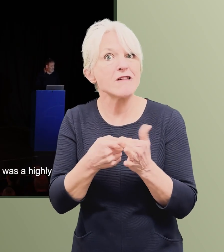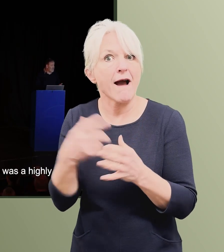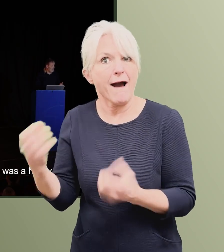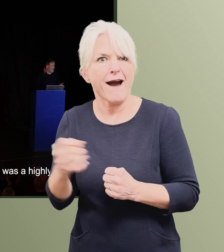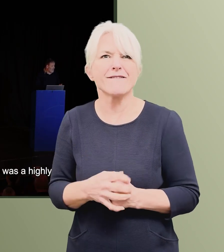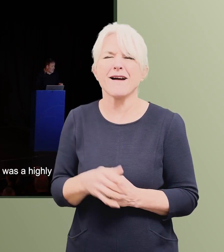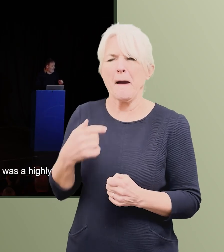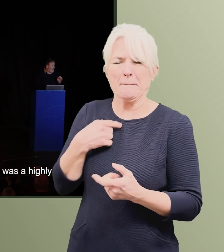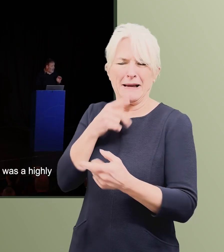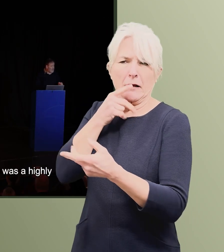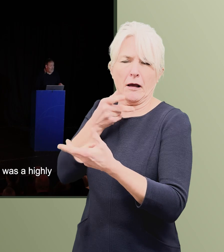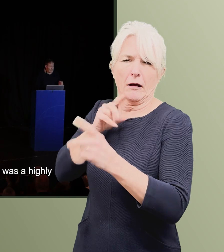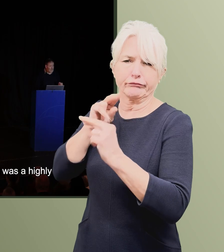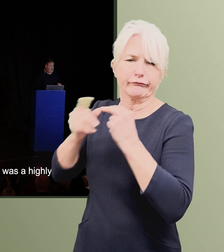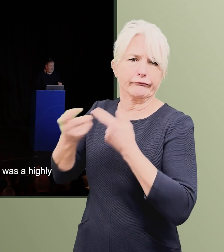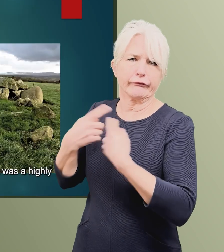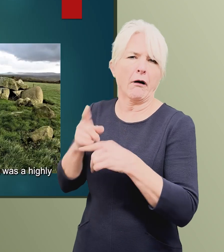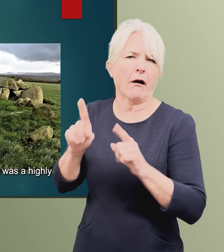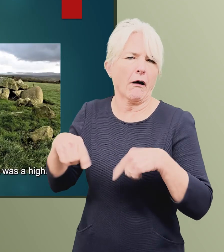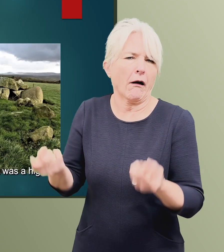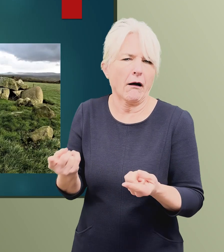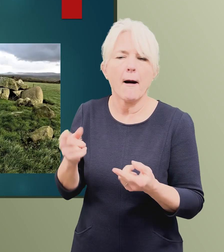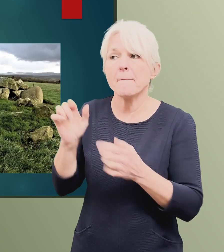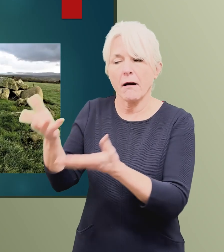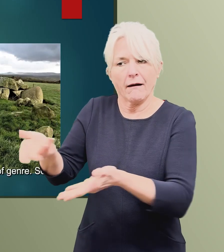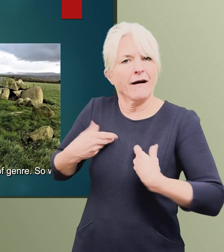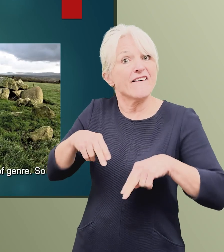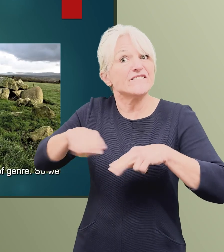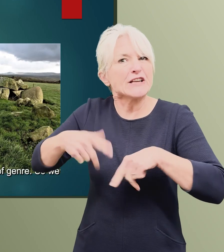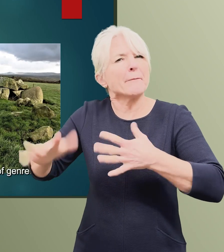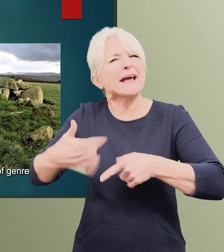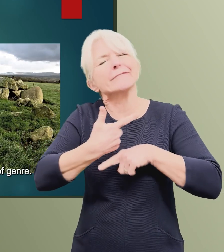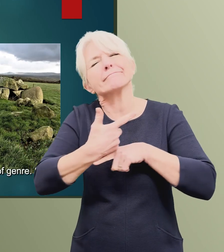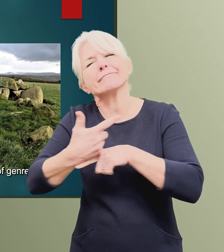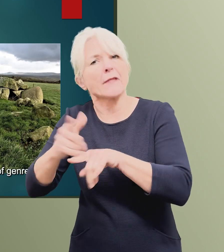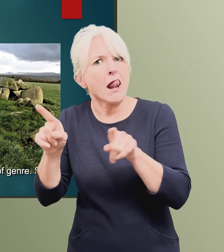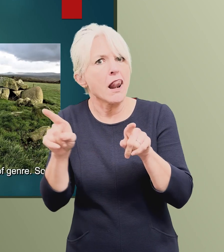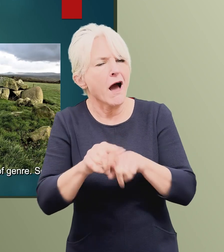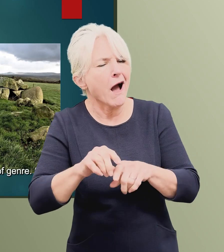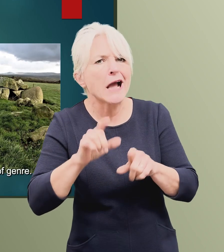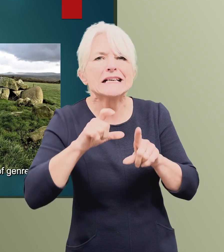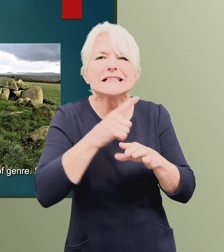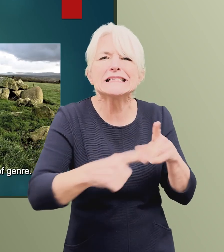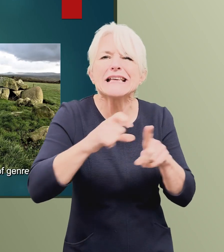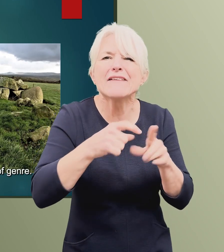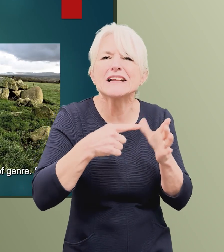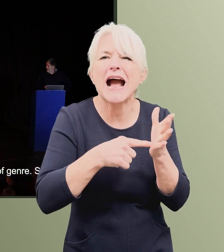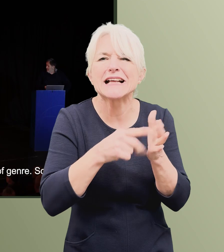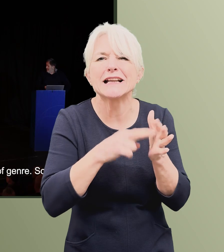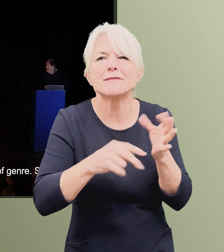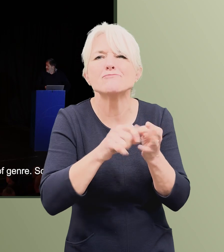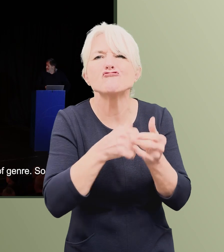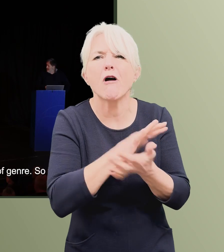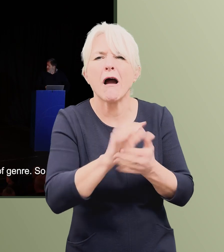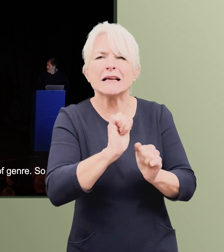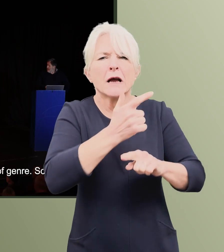me the video, it was a highly polished piece of work. I mean, it's something out of a David Attenborough